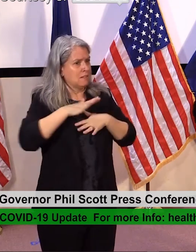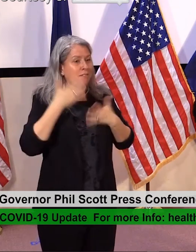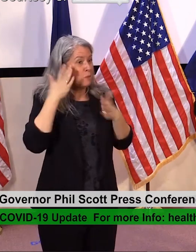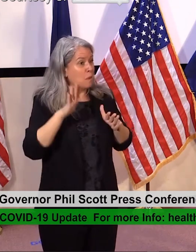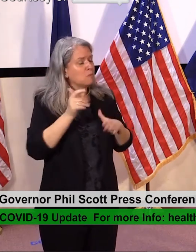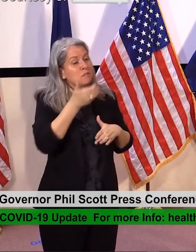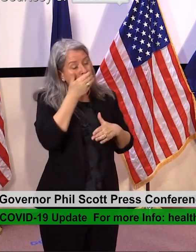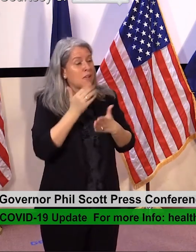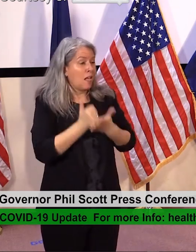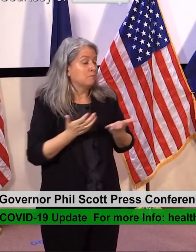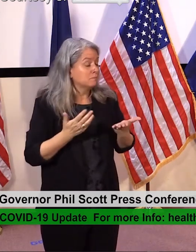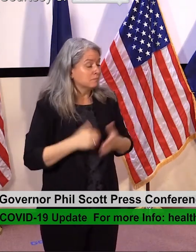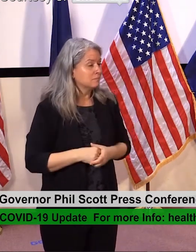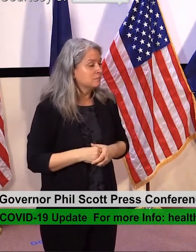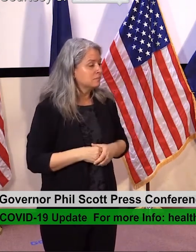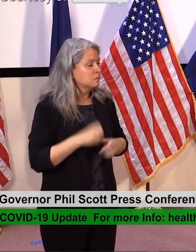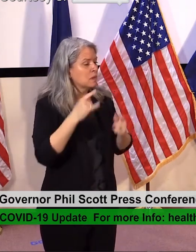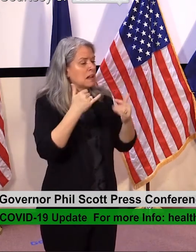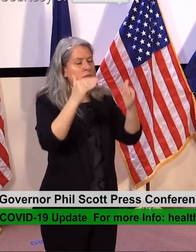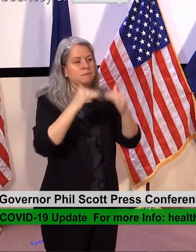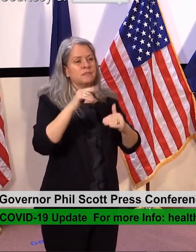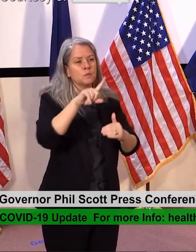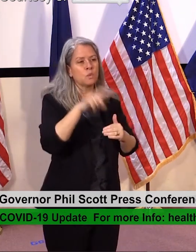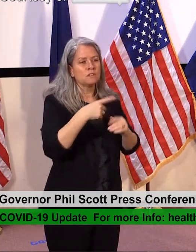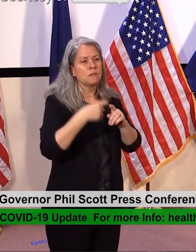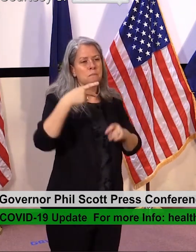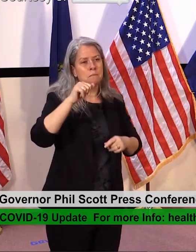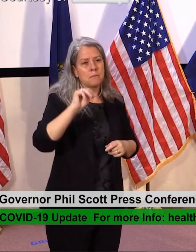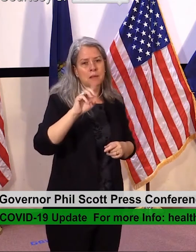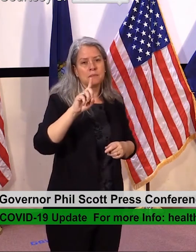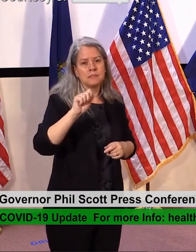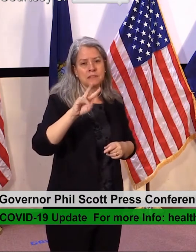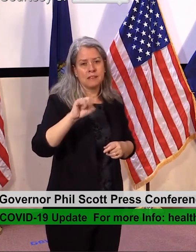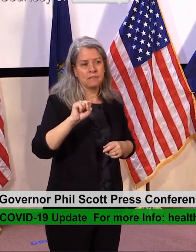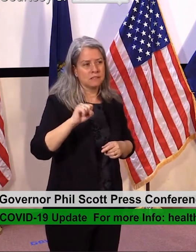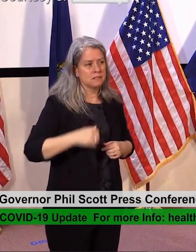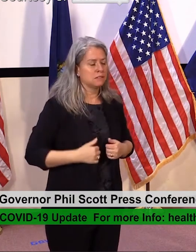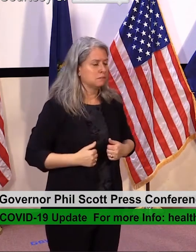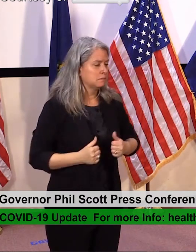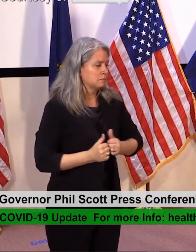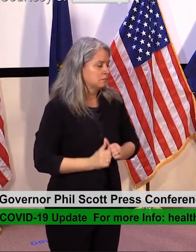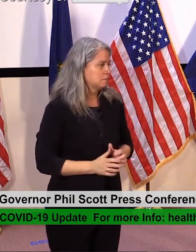Thank you. Pam Davis, star 6 to unmute.